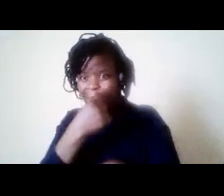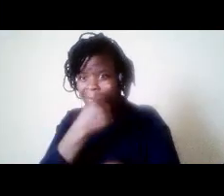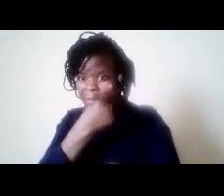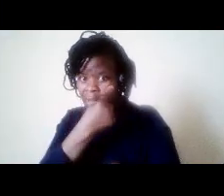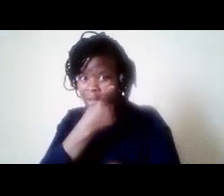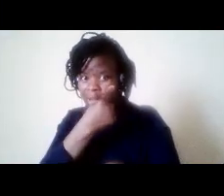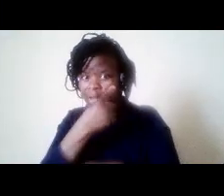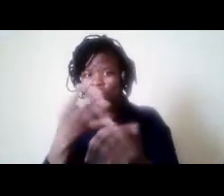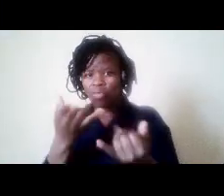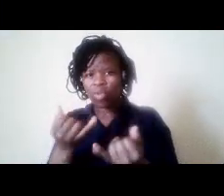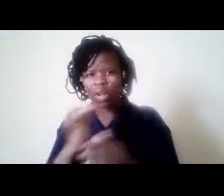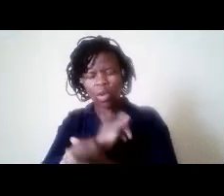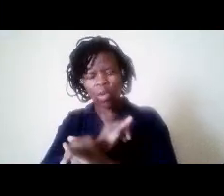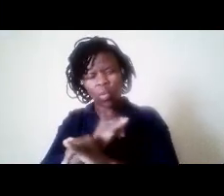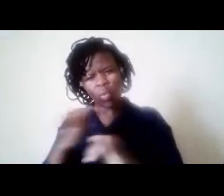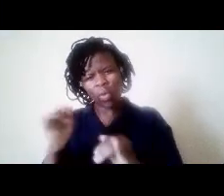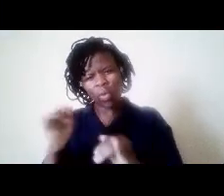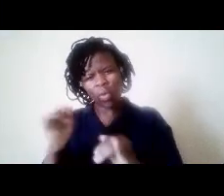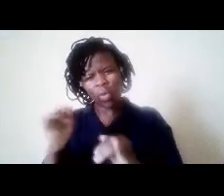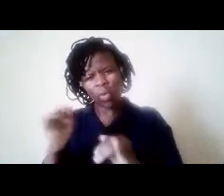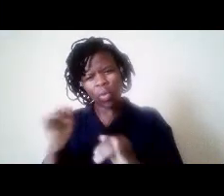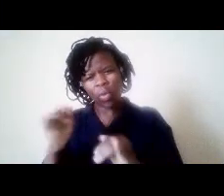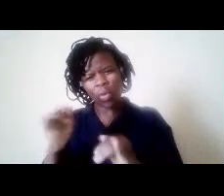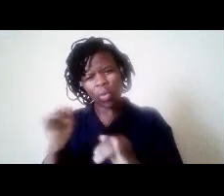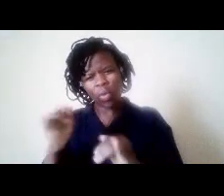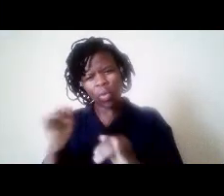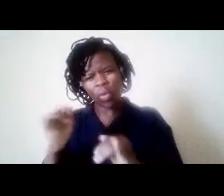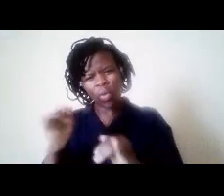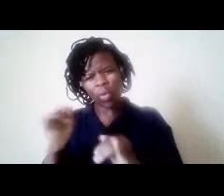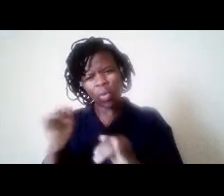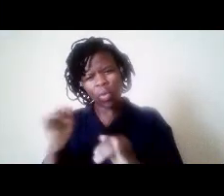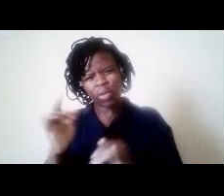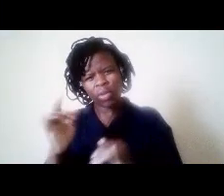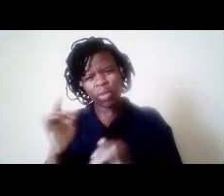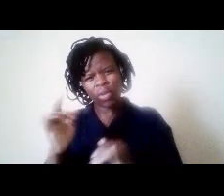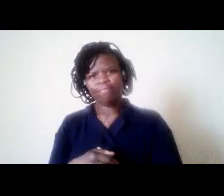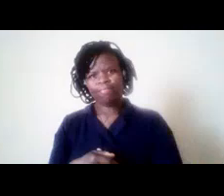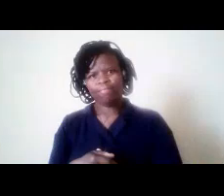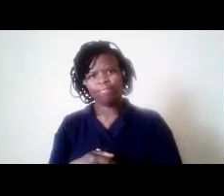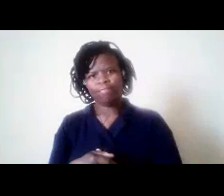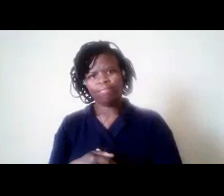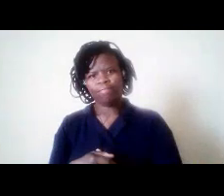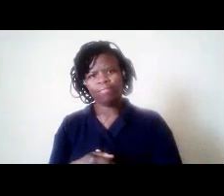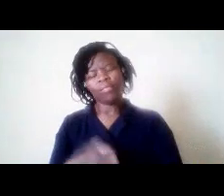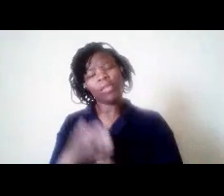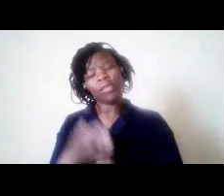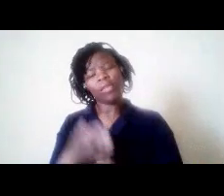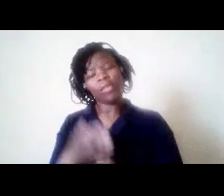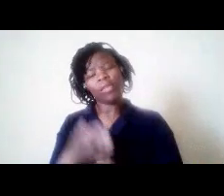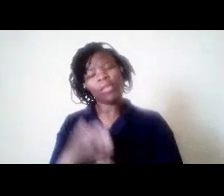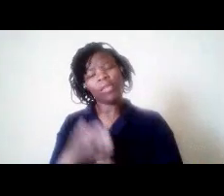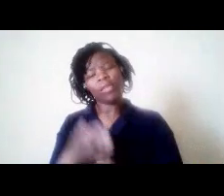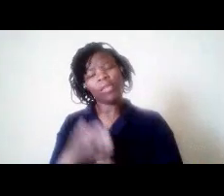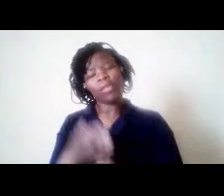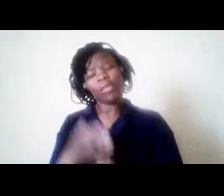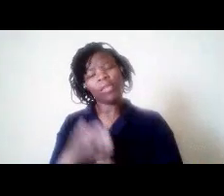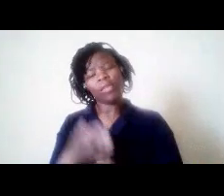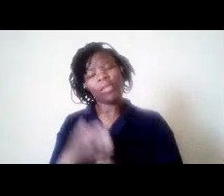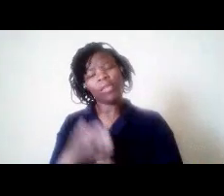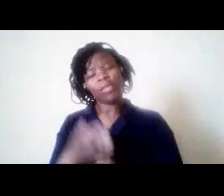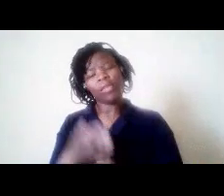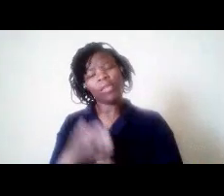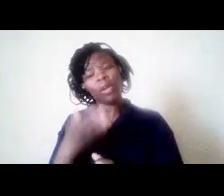worsening of a visual impairment. So let's say this is a boy of 11 years old who's experienced a precipitous loss